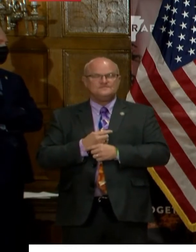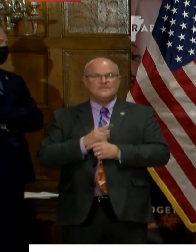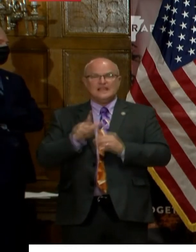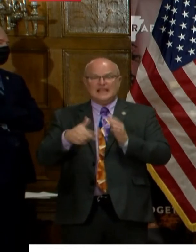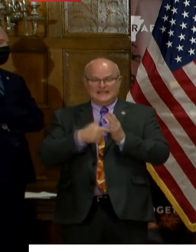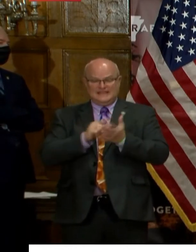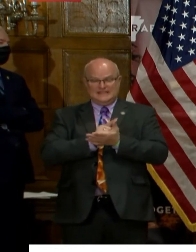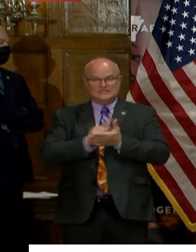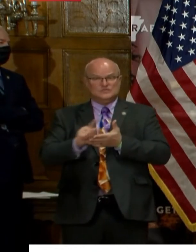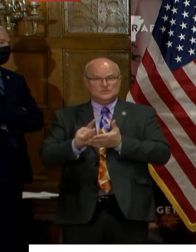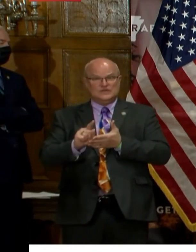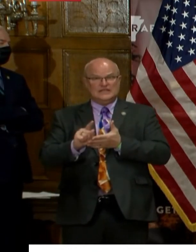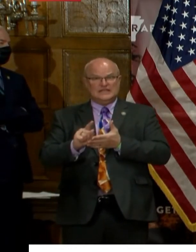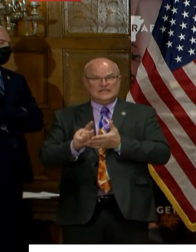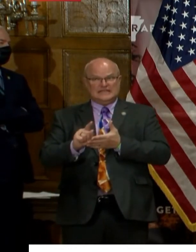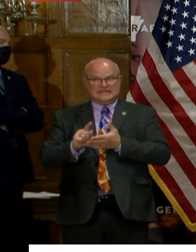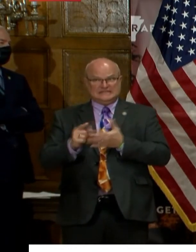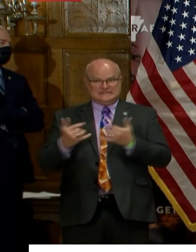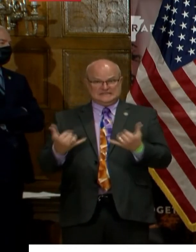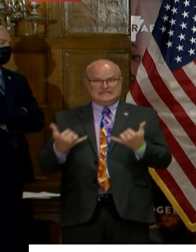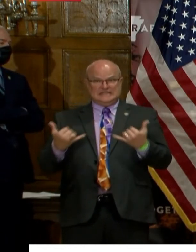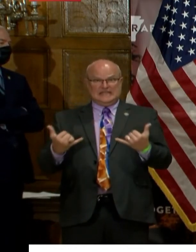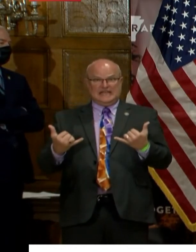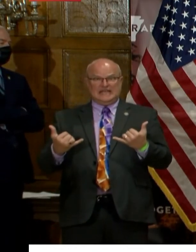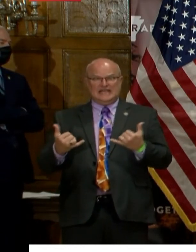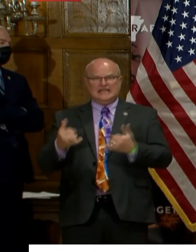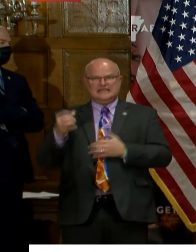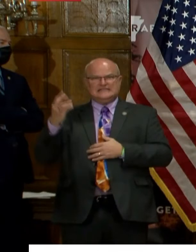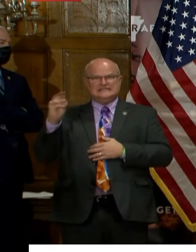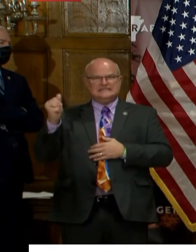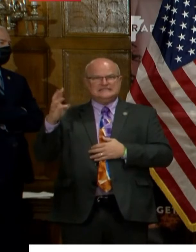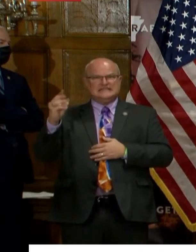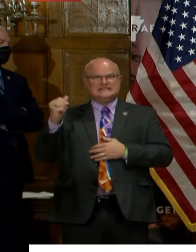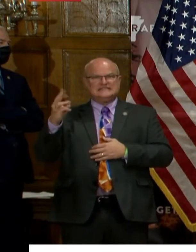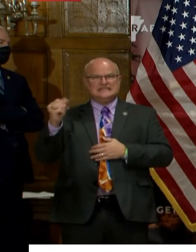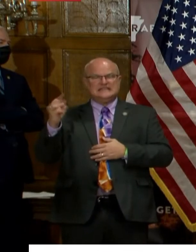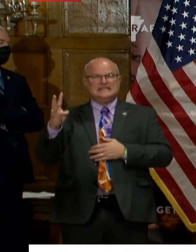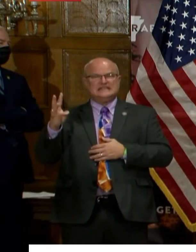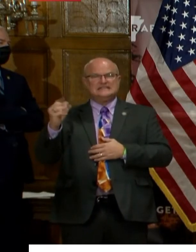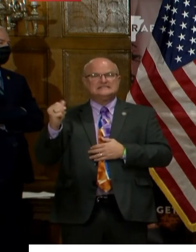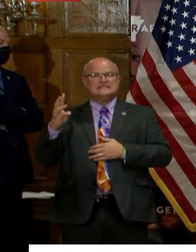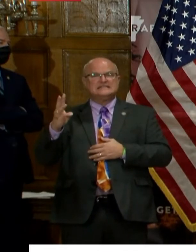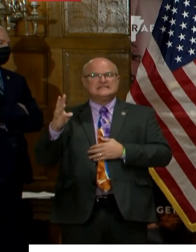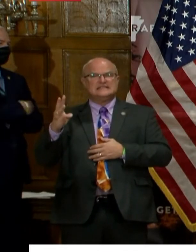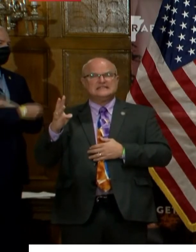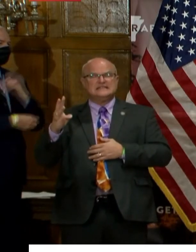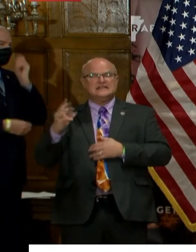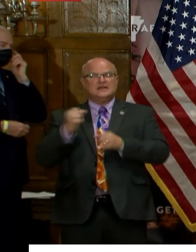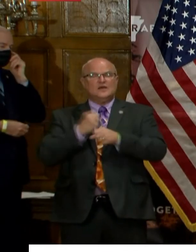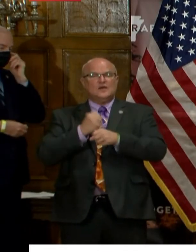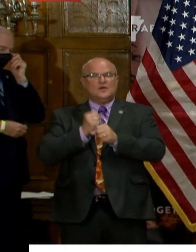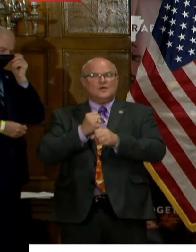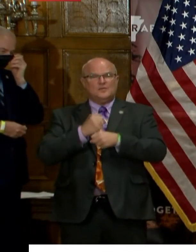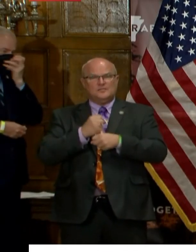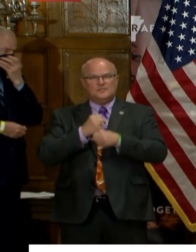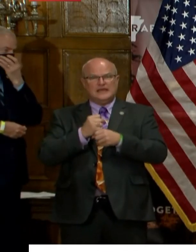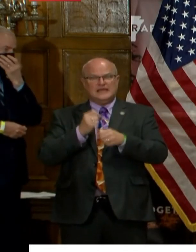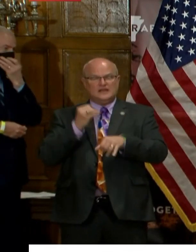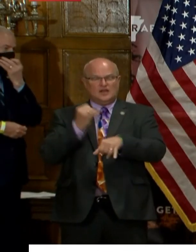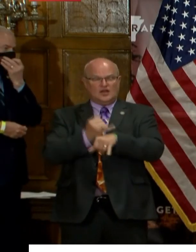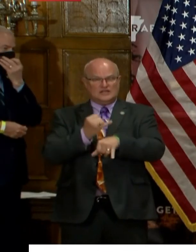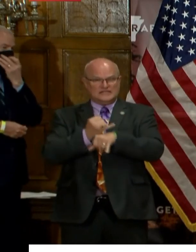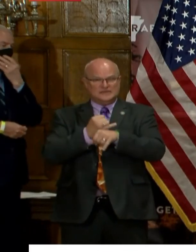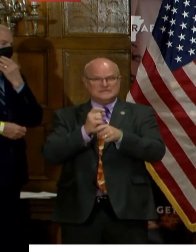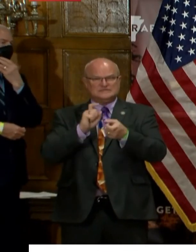This week, as of today, we've had 16 who have also made, an additional 16 who have made